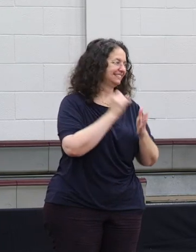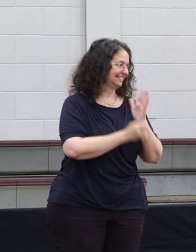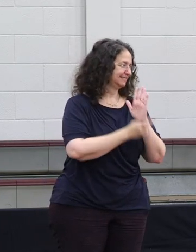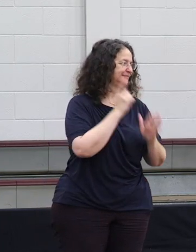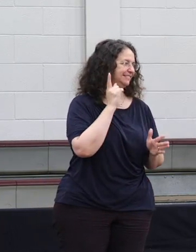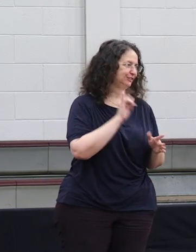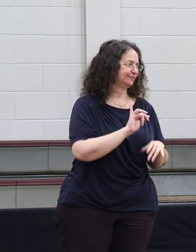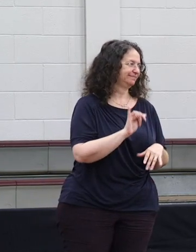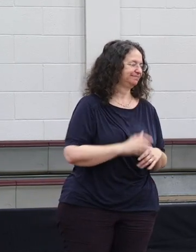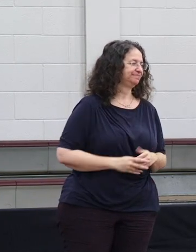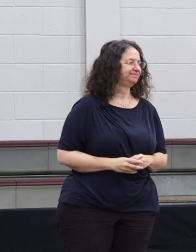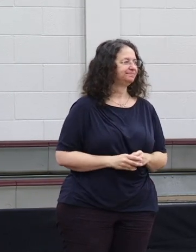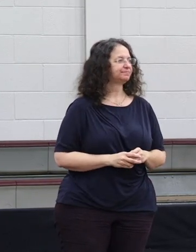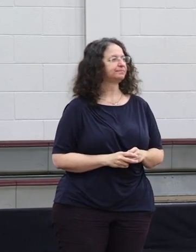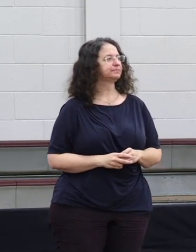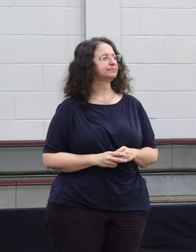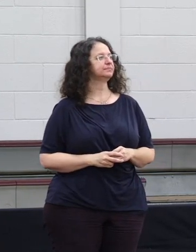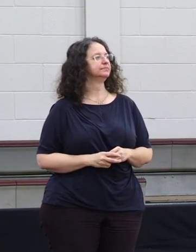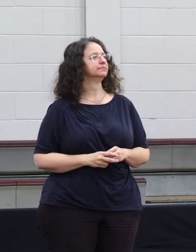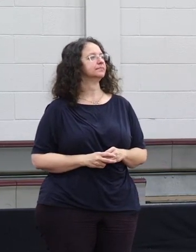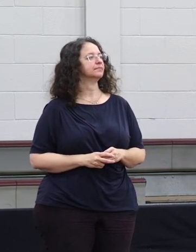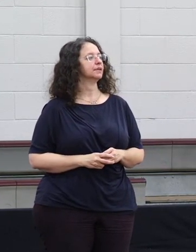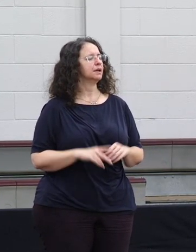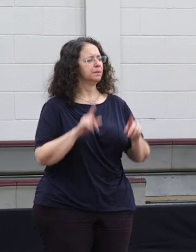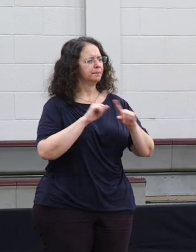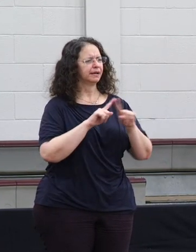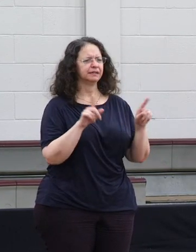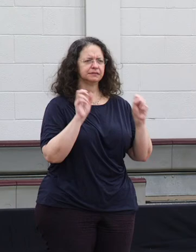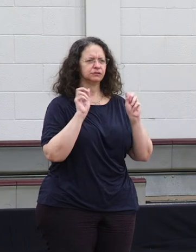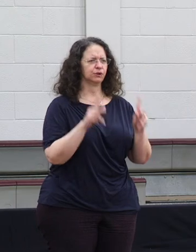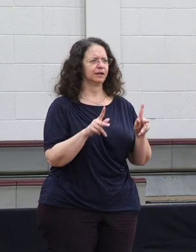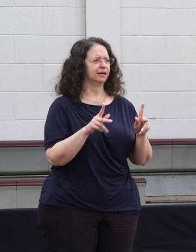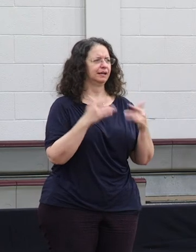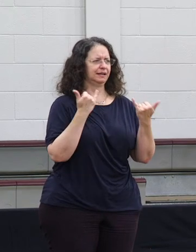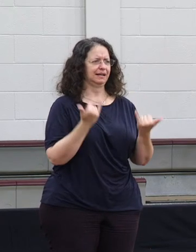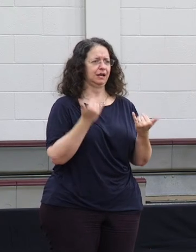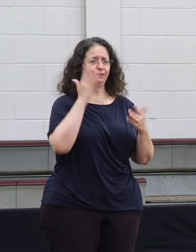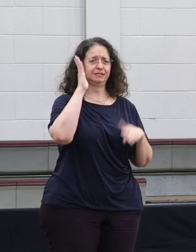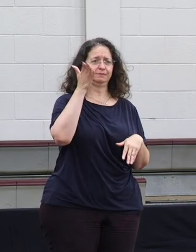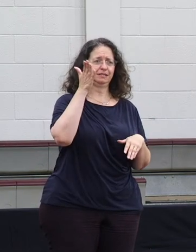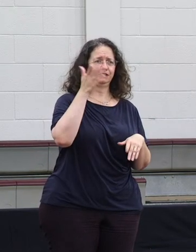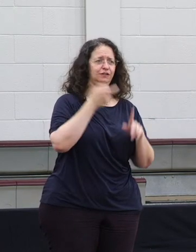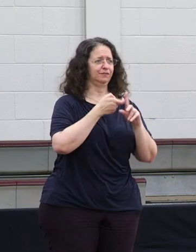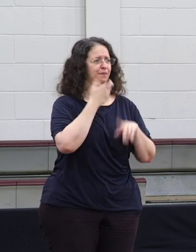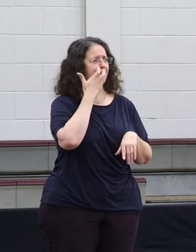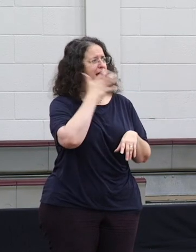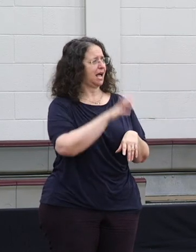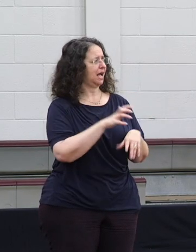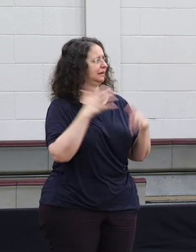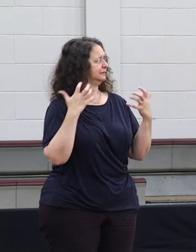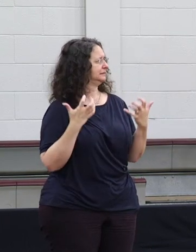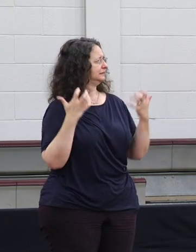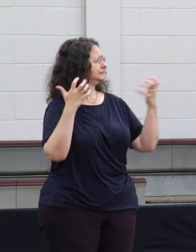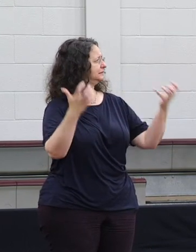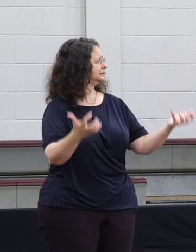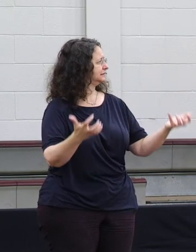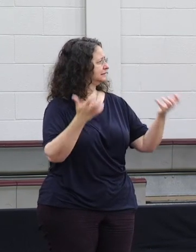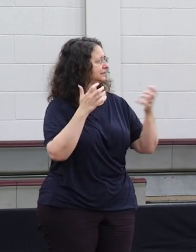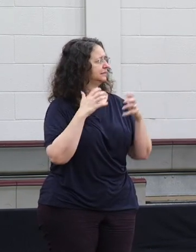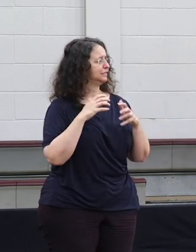minute. But that's okay, because now I get to give the speech from the hot, crowded gymnasium at Bristol